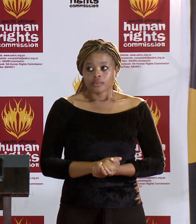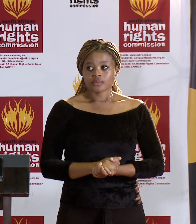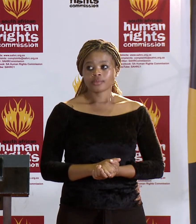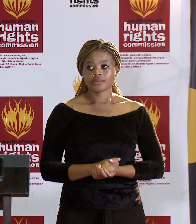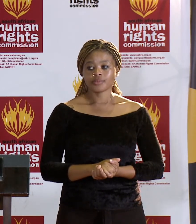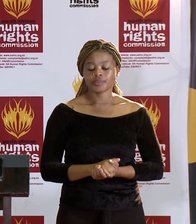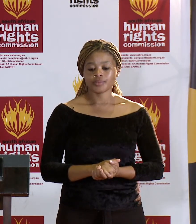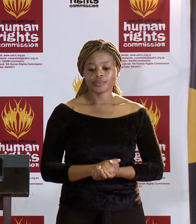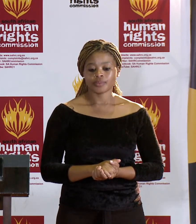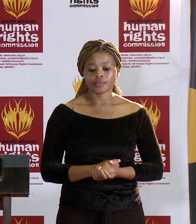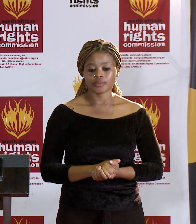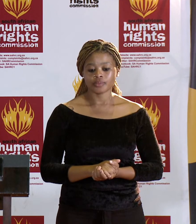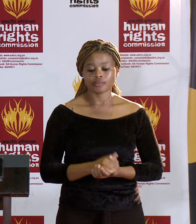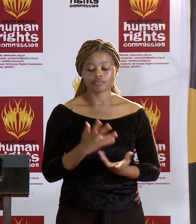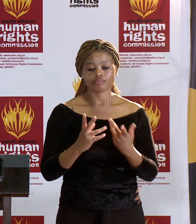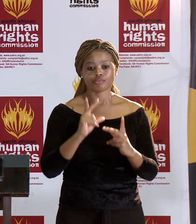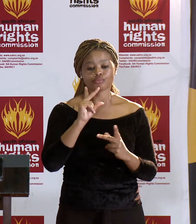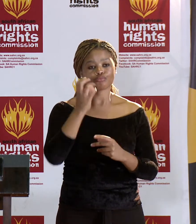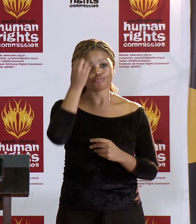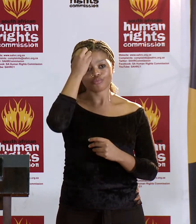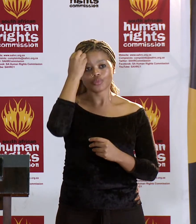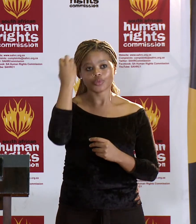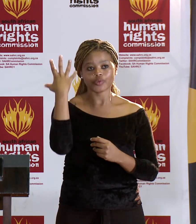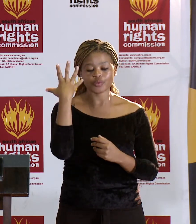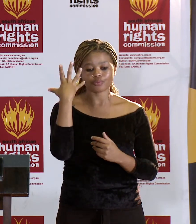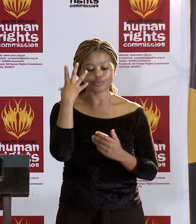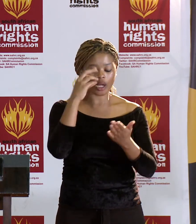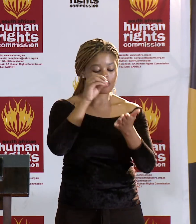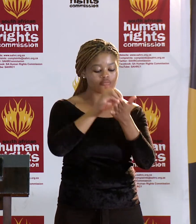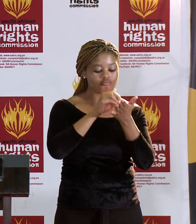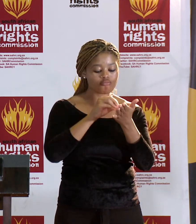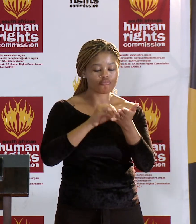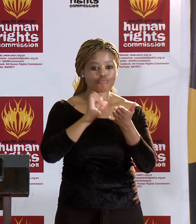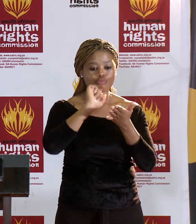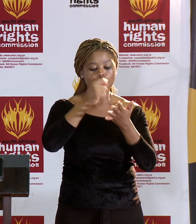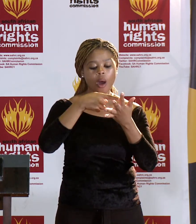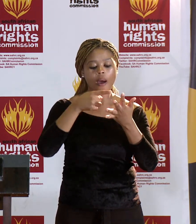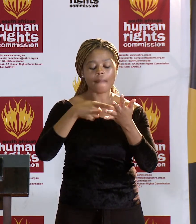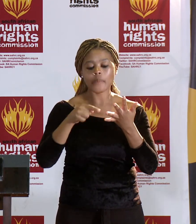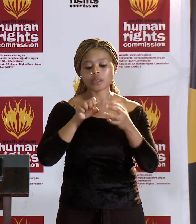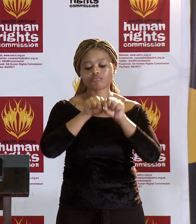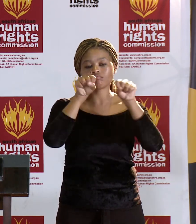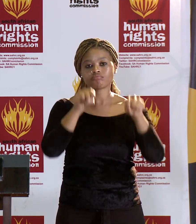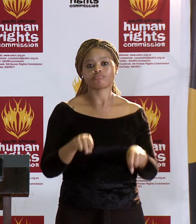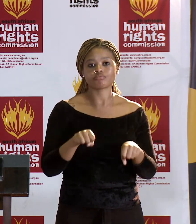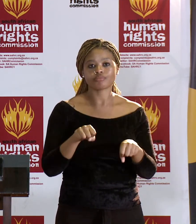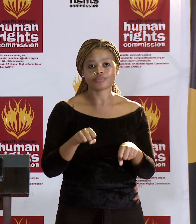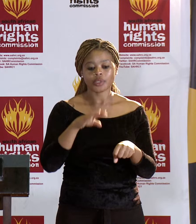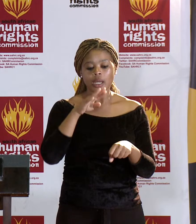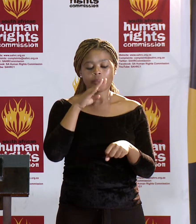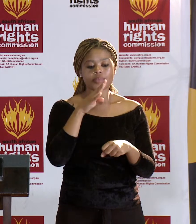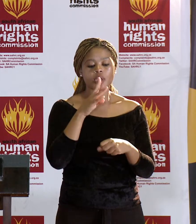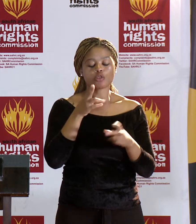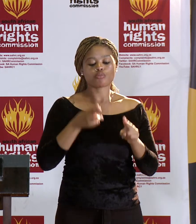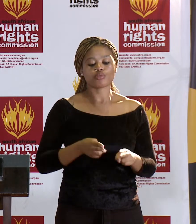actually somebody just forgot to enter one of your marks onto the system. It was a human error.